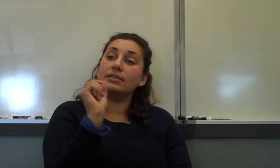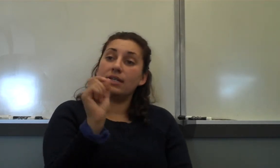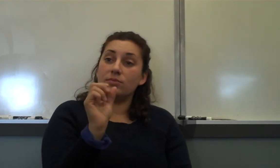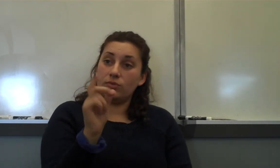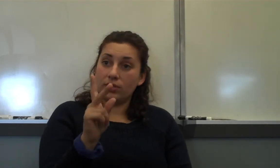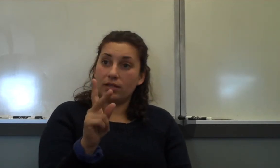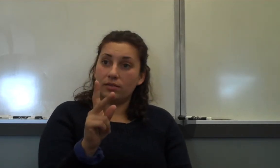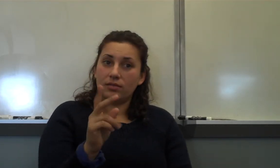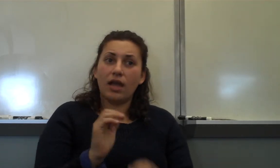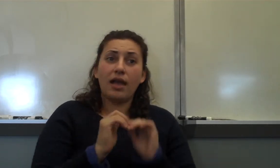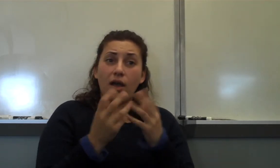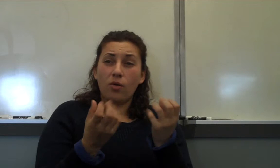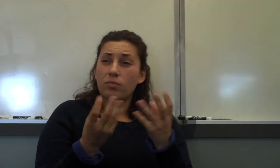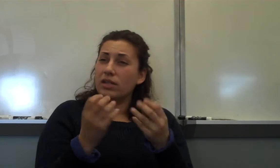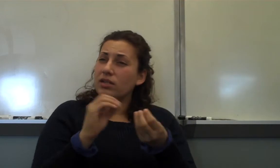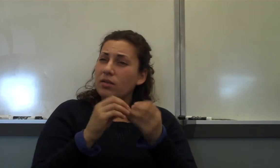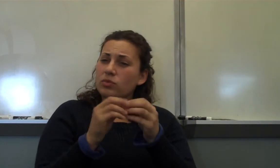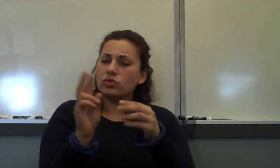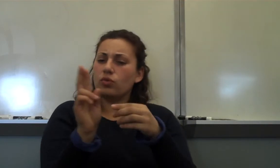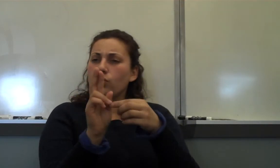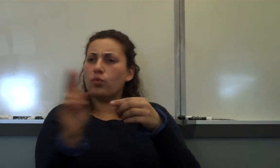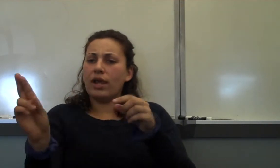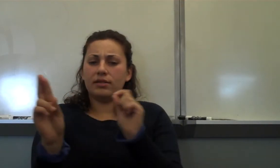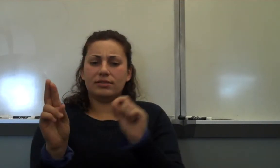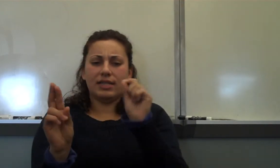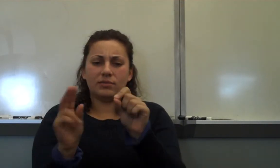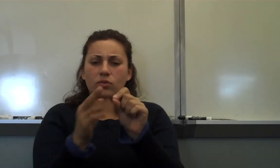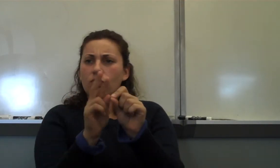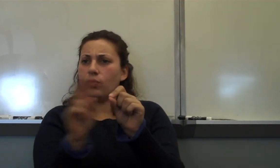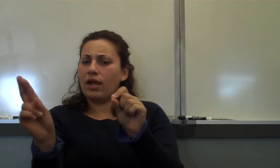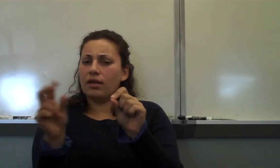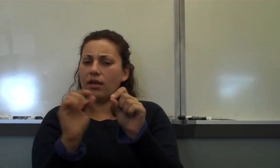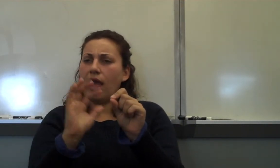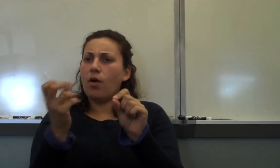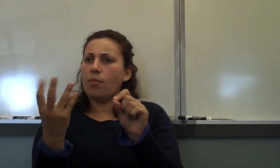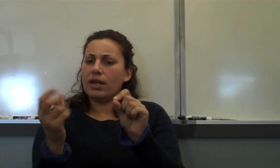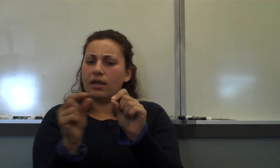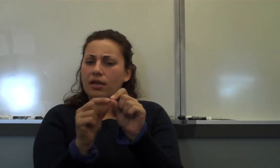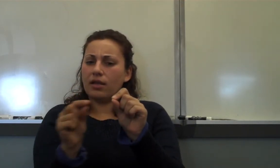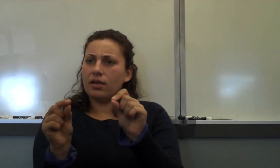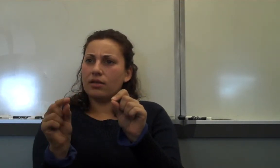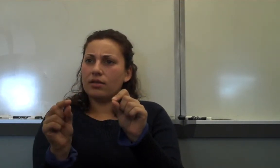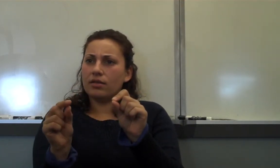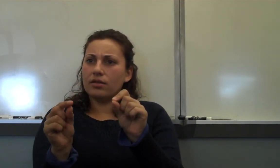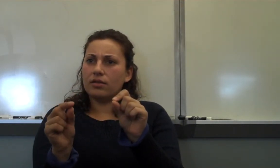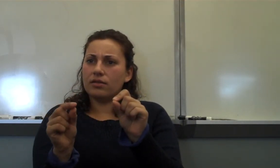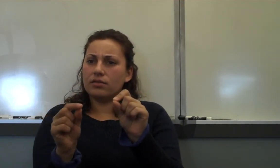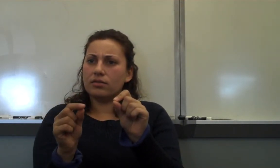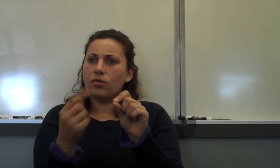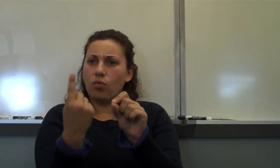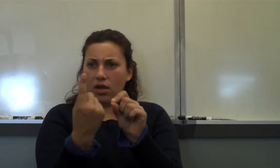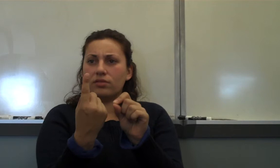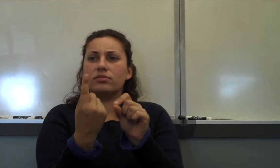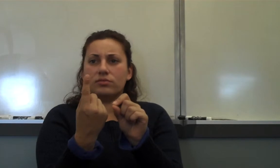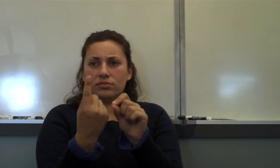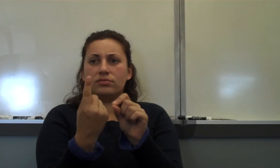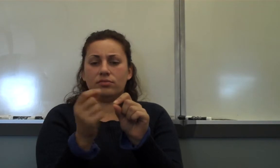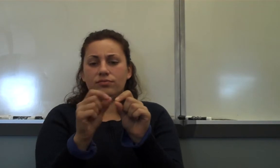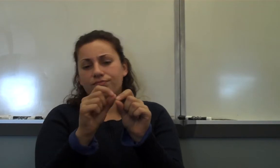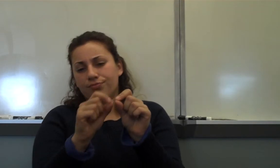of the decimal point. So we take that 270 and shift it over so that there's 1 to the right of the decimal point. So